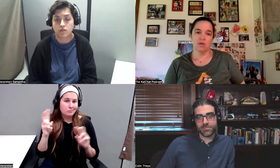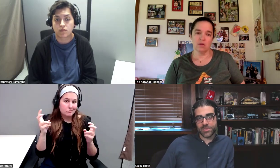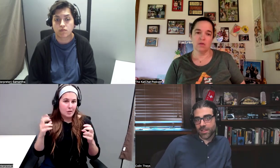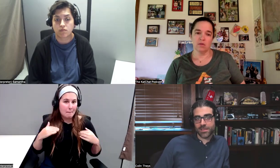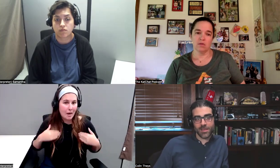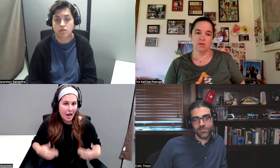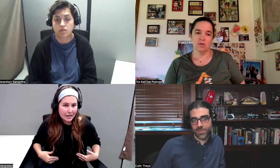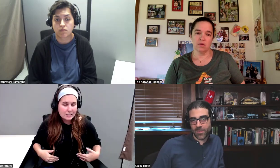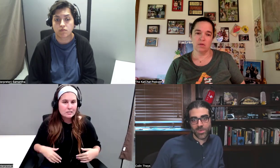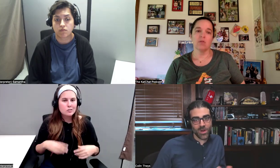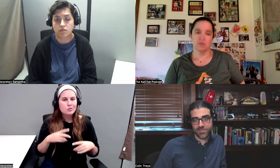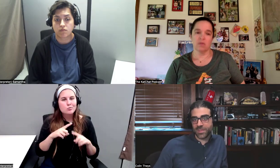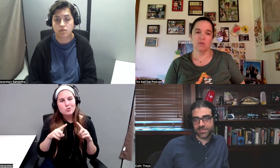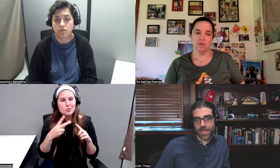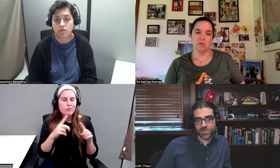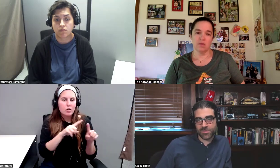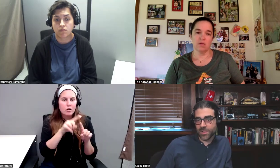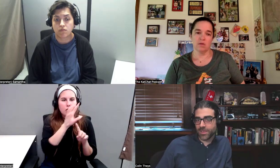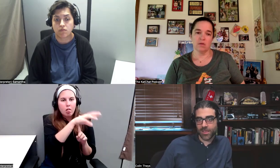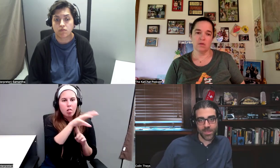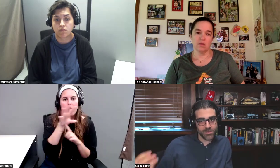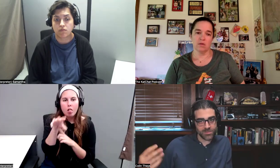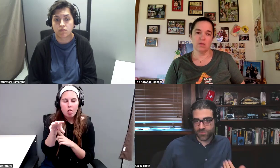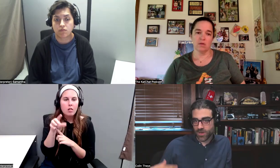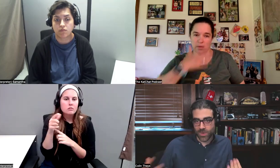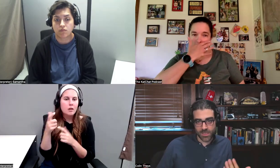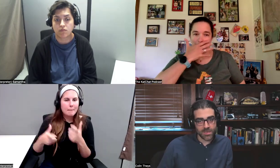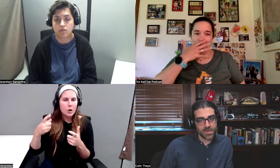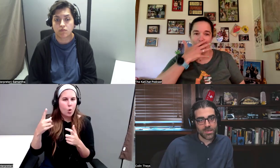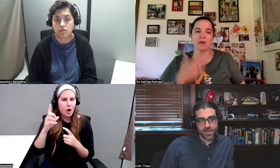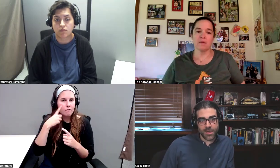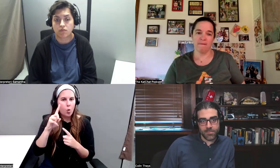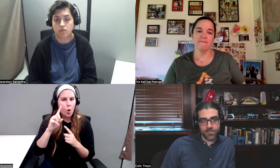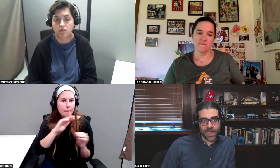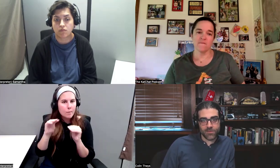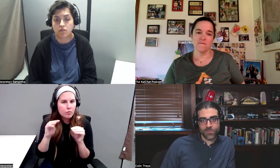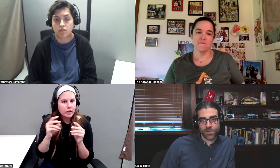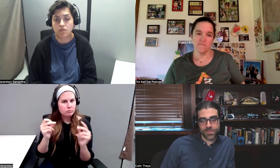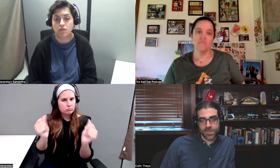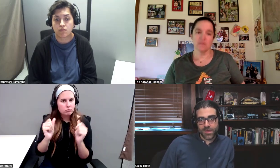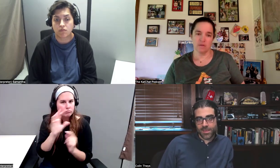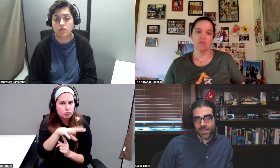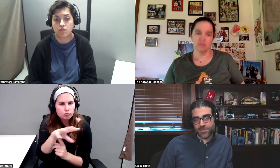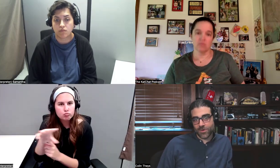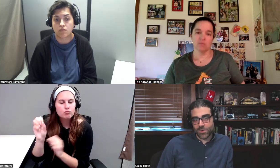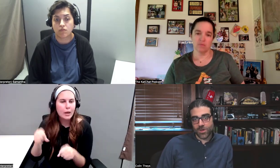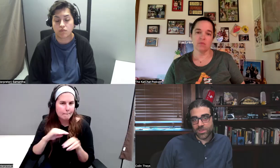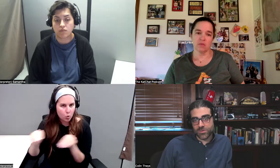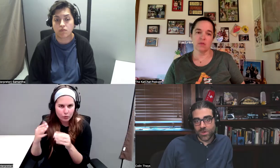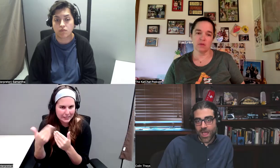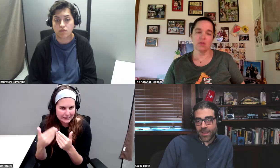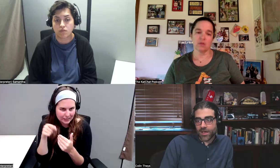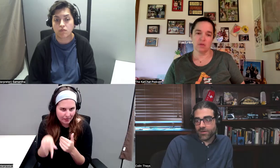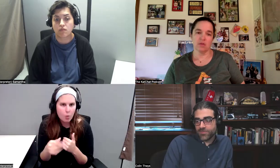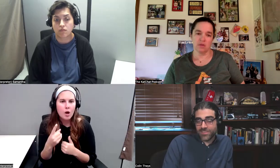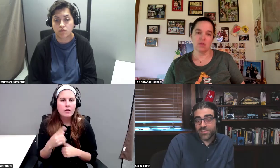tripod dolly. And so that way we don't have to take time to rebuild it, and we can just move very quickly back and forth. And so, we do